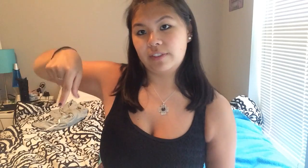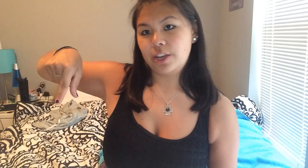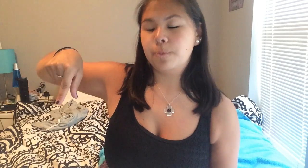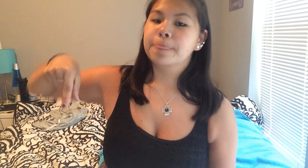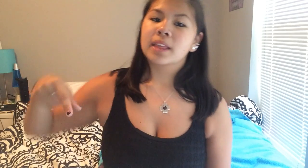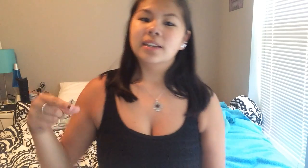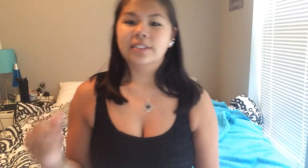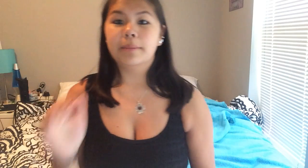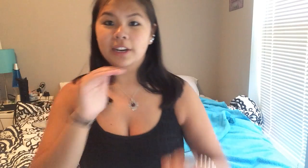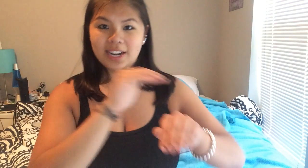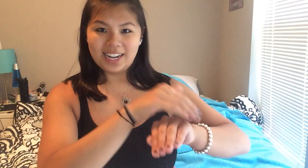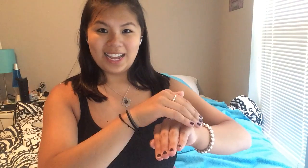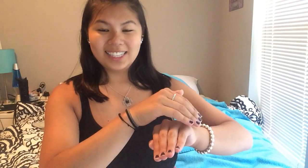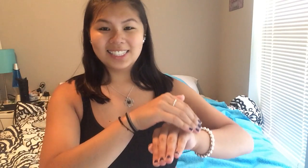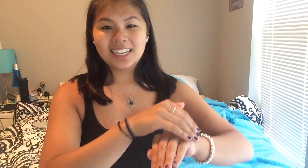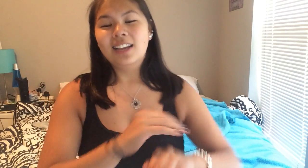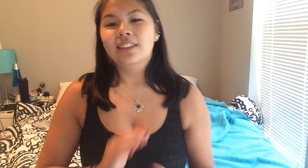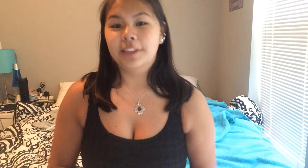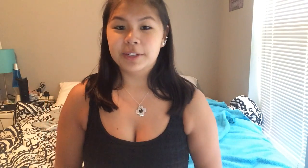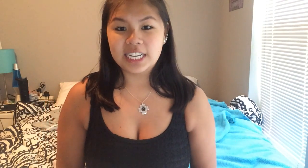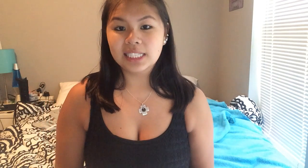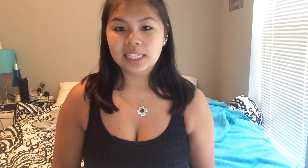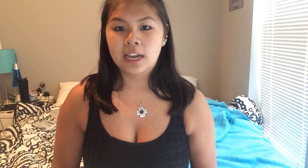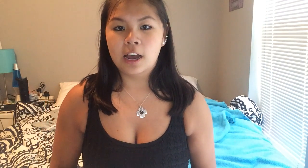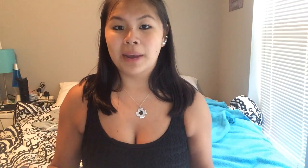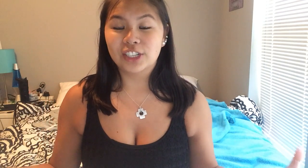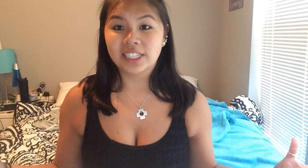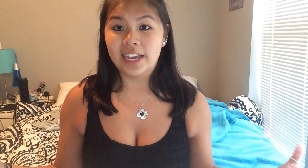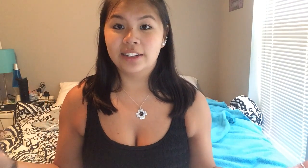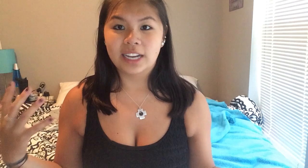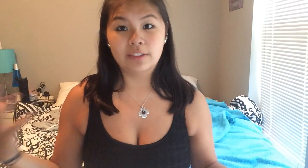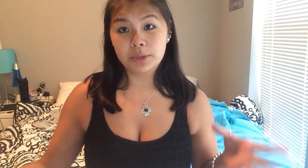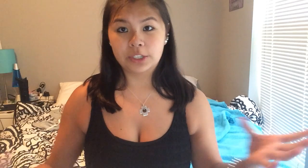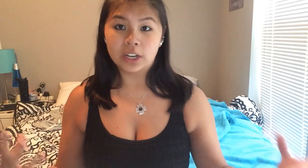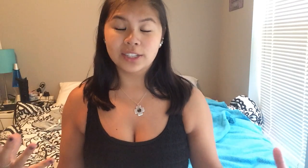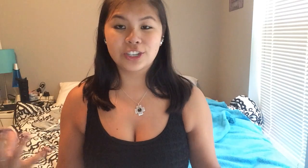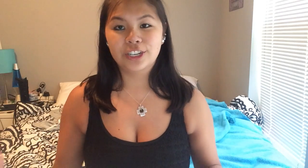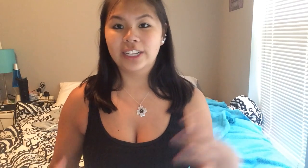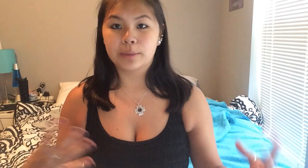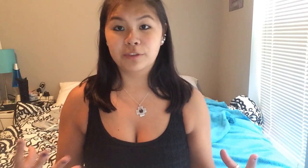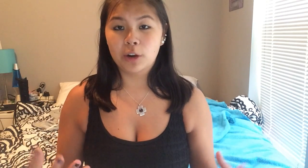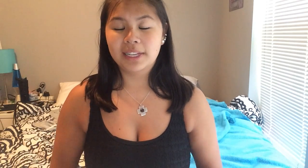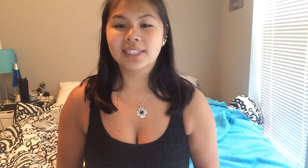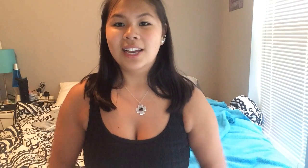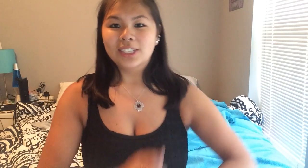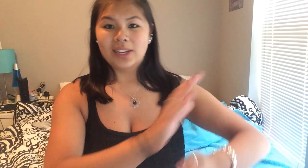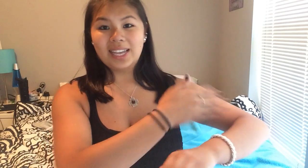Q. Summer nights. Libertines. I just said kind of a musical concert, like a performance. So I